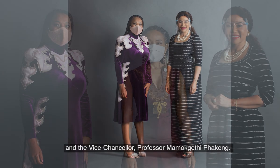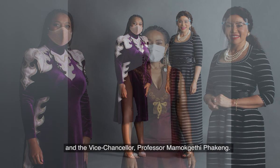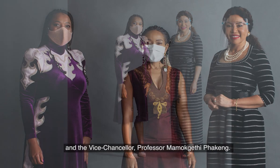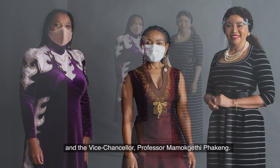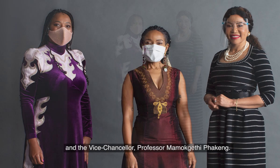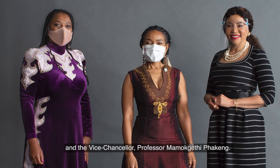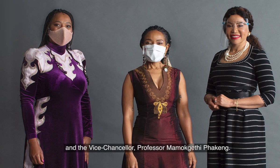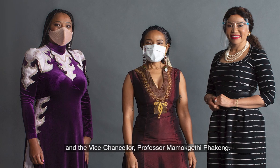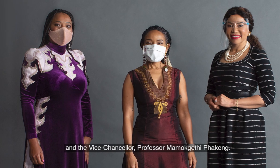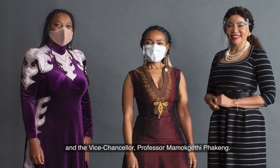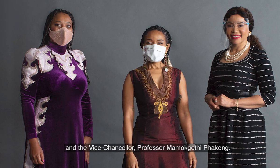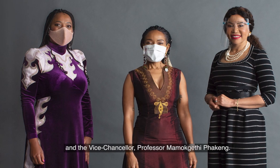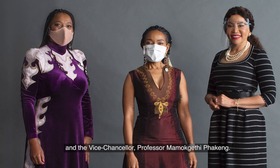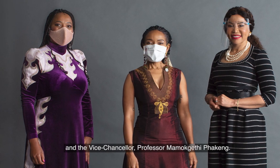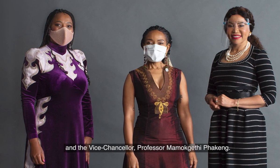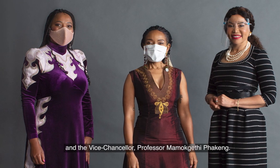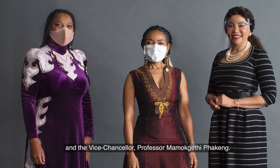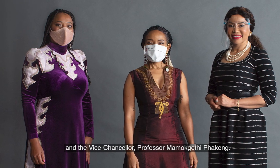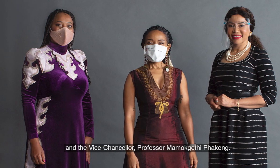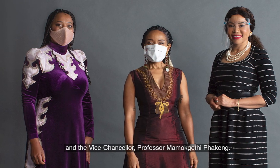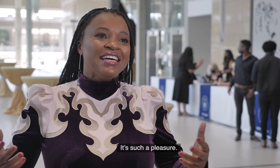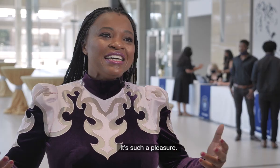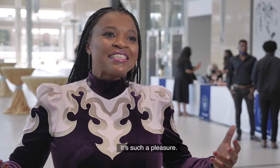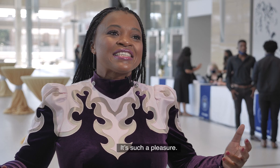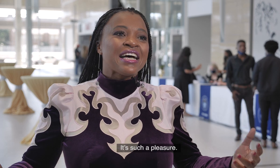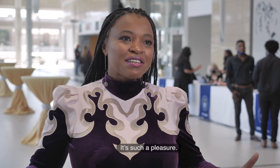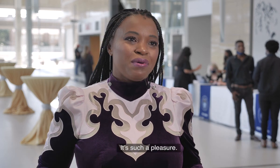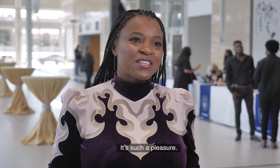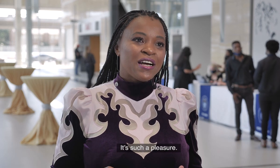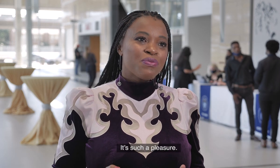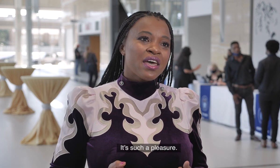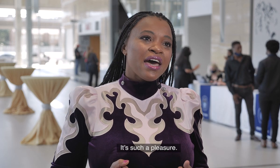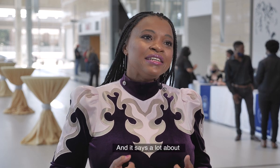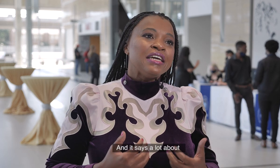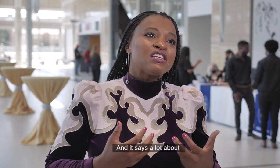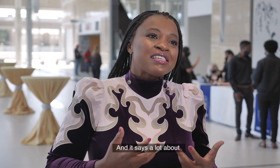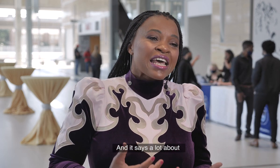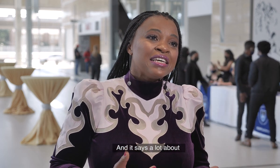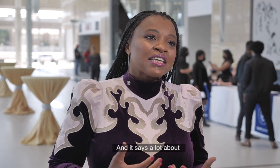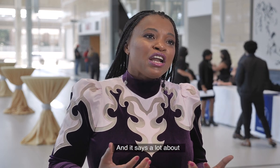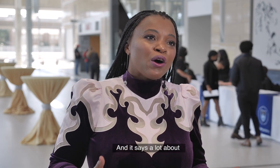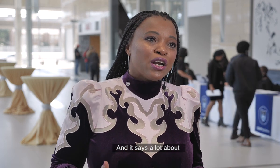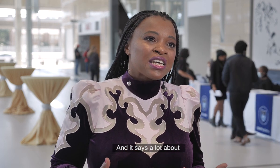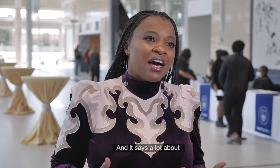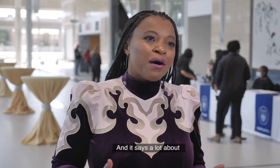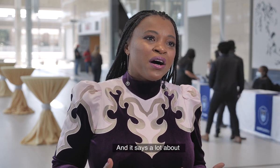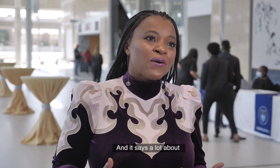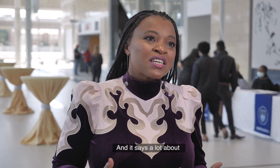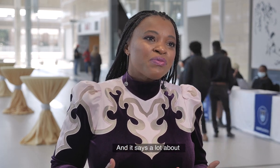Vice Chancellor, Professor Mamukgethi Pakeng. It's such a pleasure, and it says a